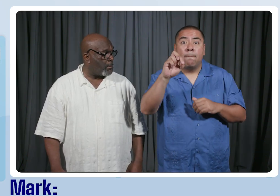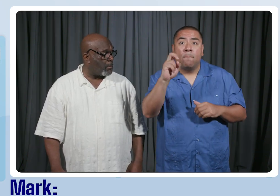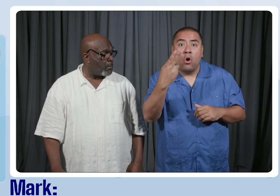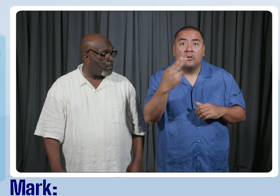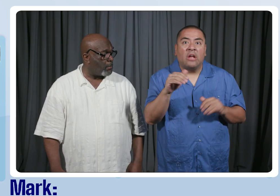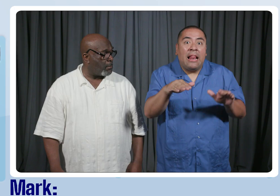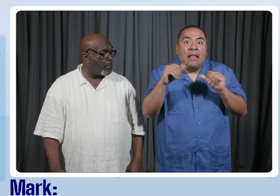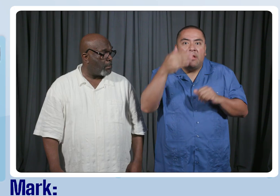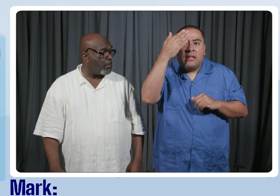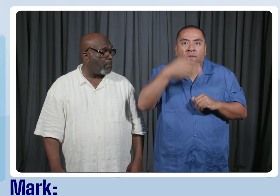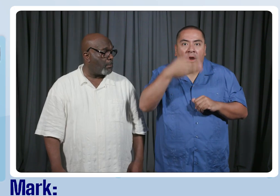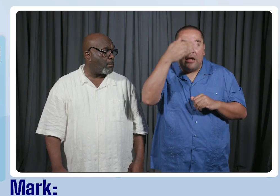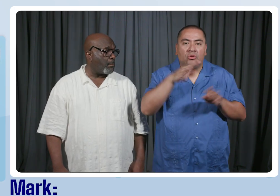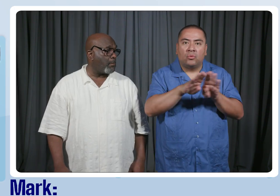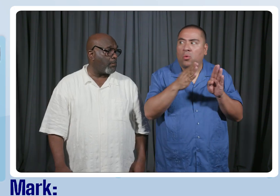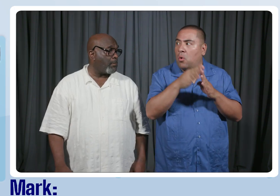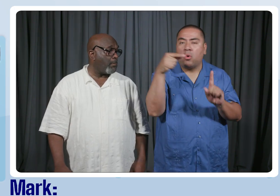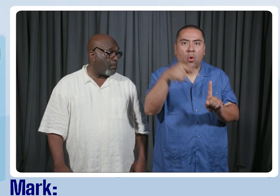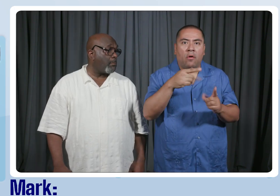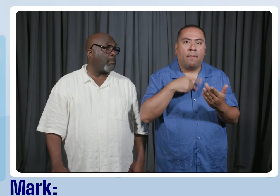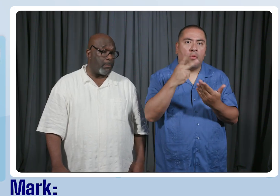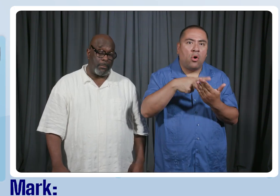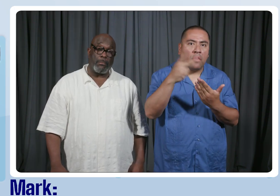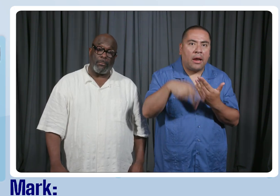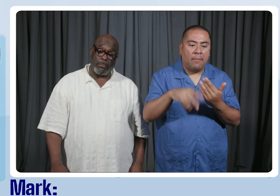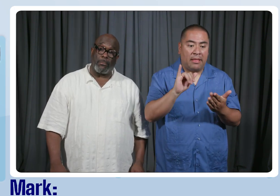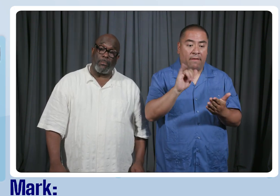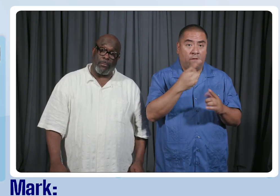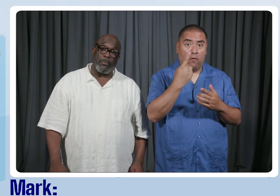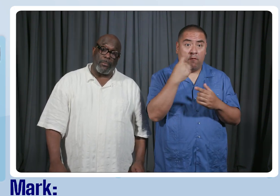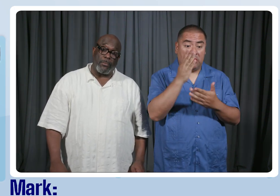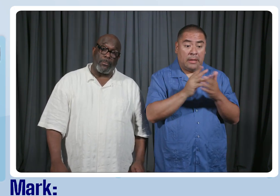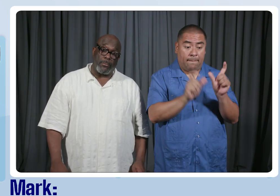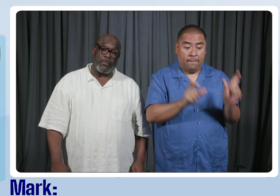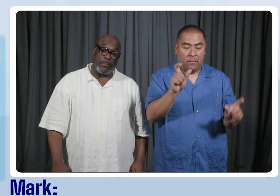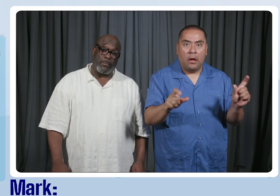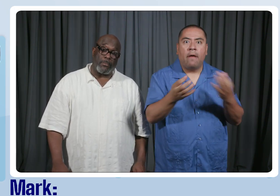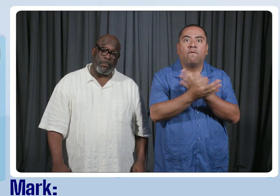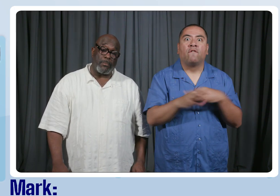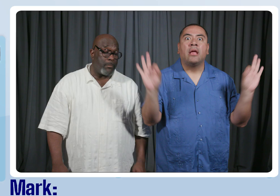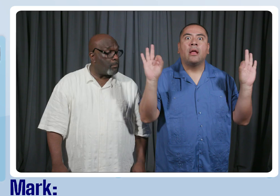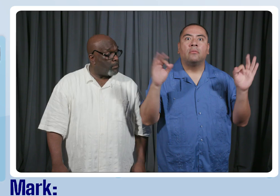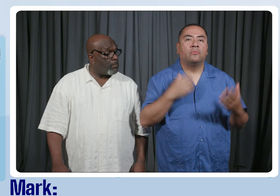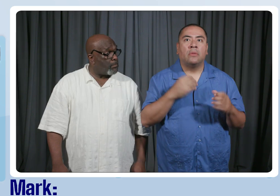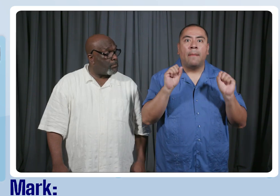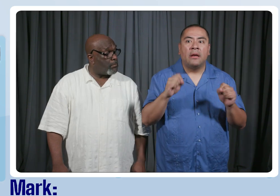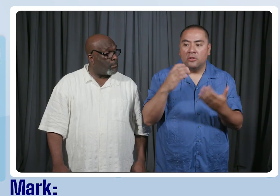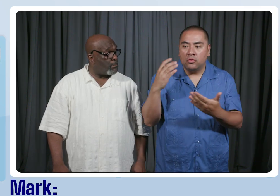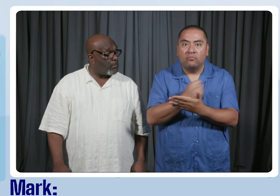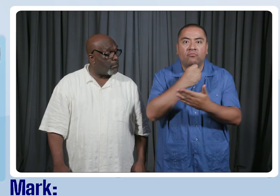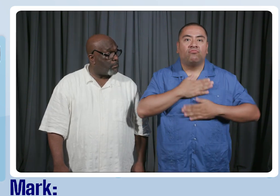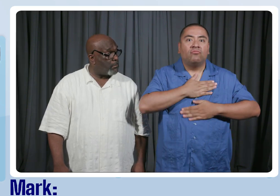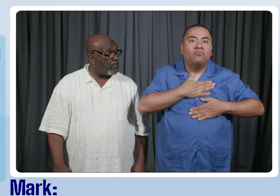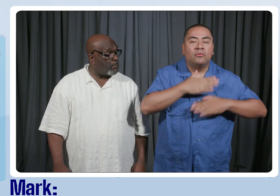door is a goal for our program. And for some of these individuals, that freedom, that ability to take part in the community again,